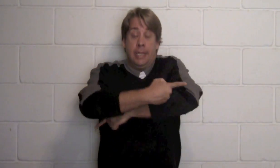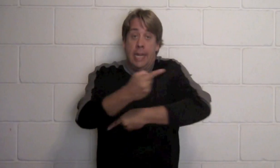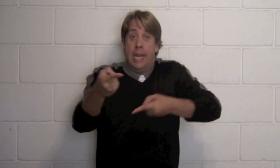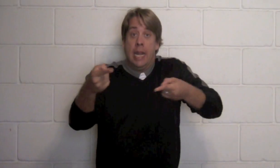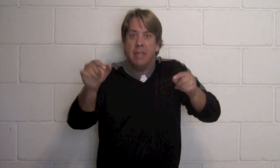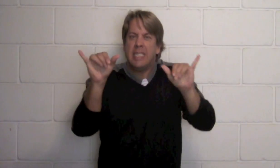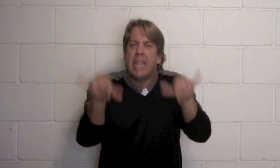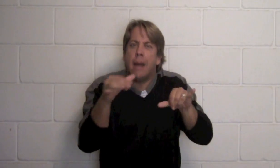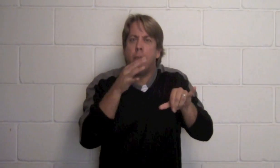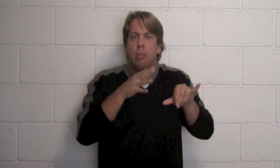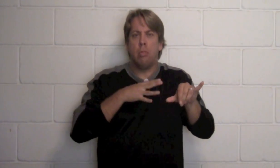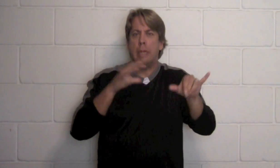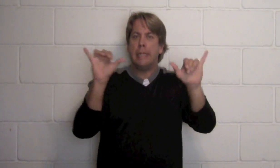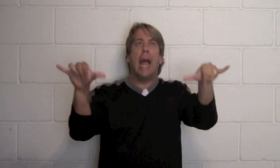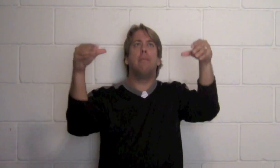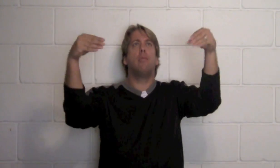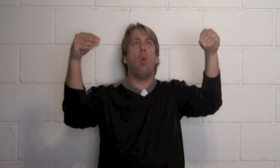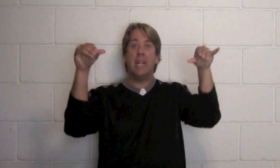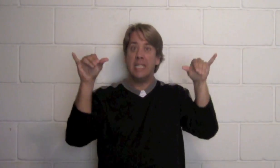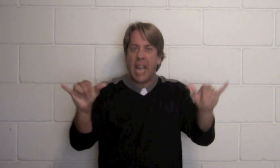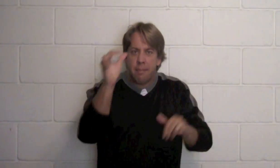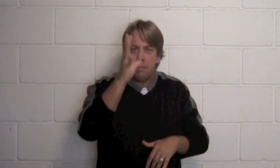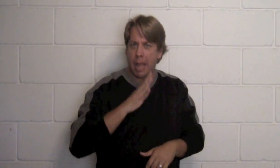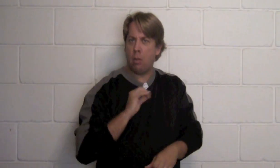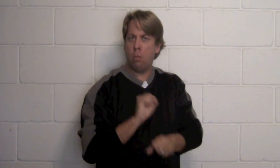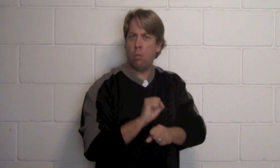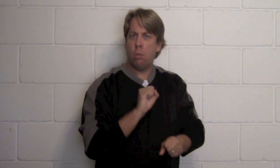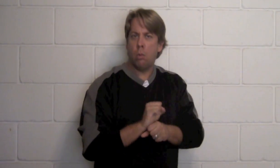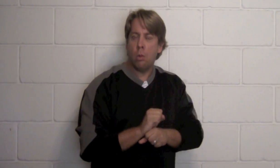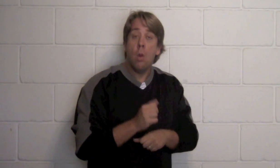The next day, the same woman, same store, same owner,